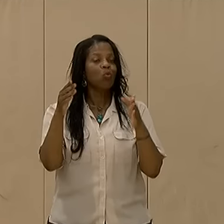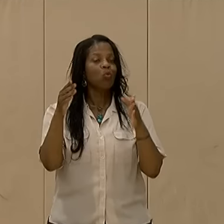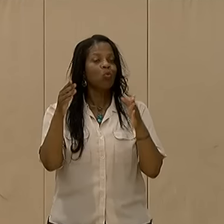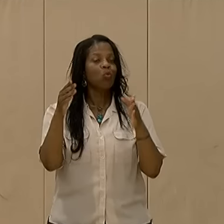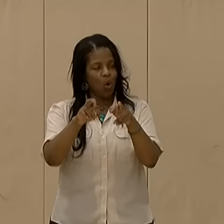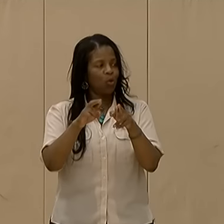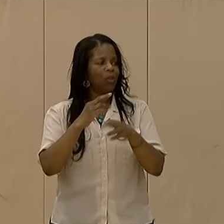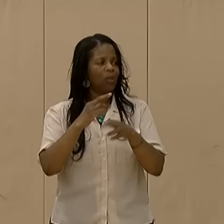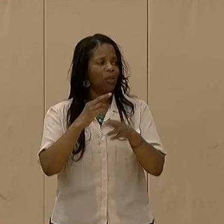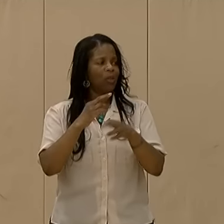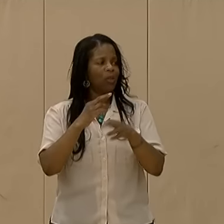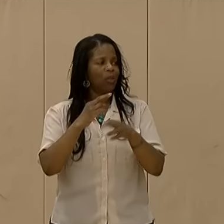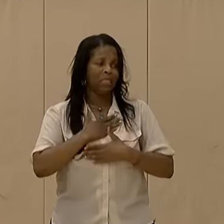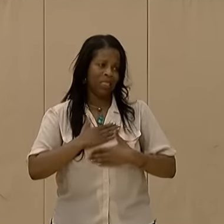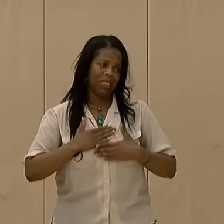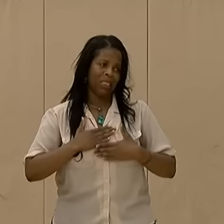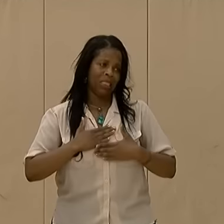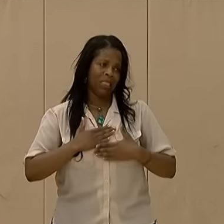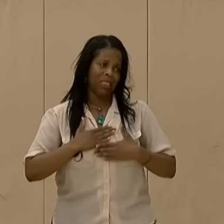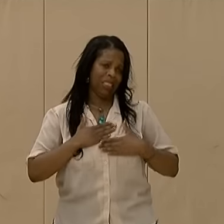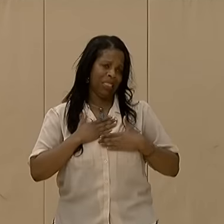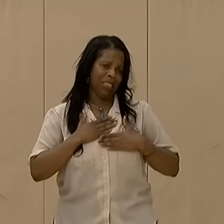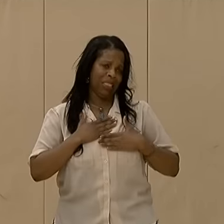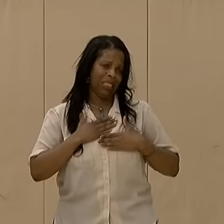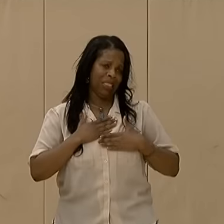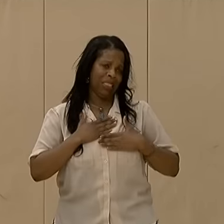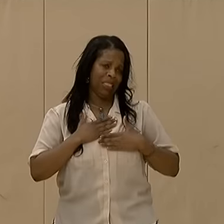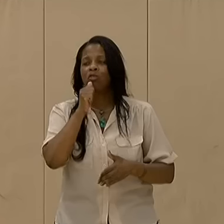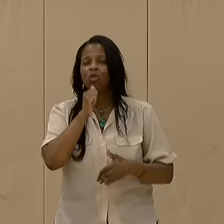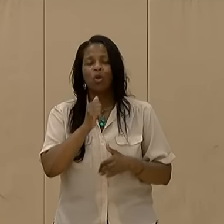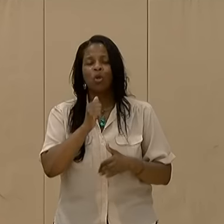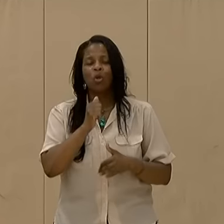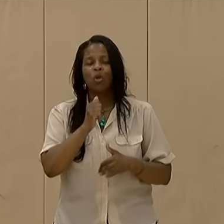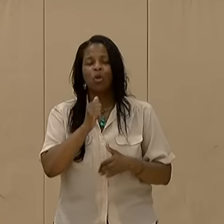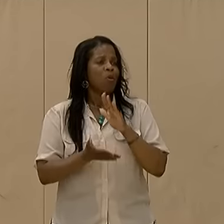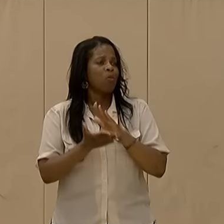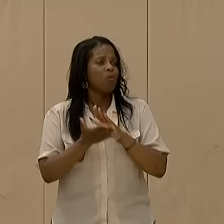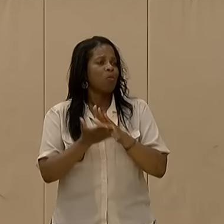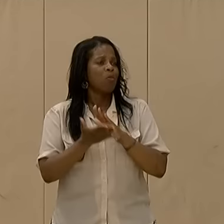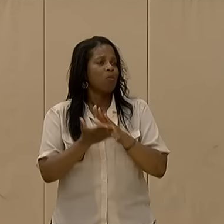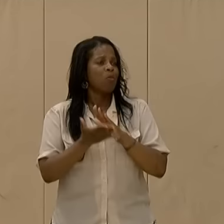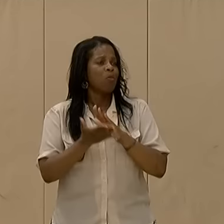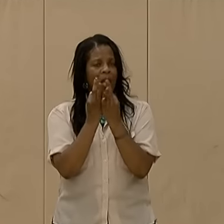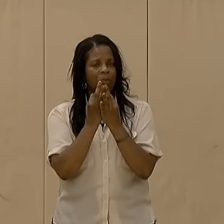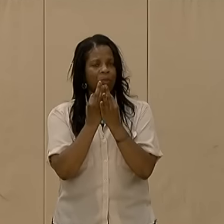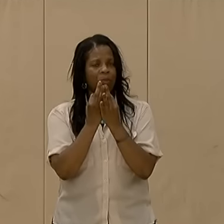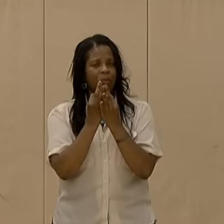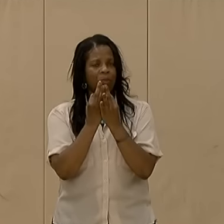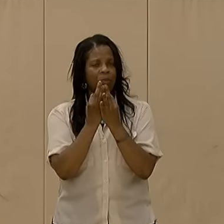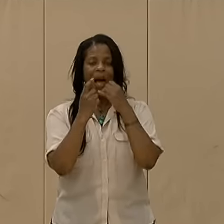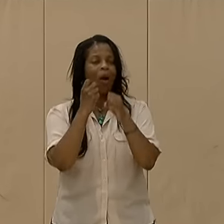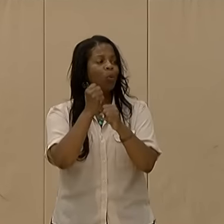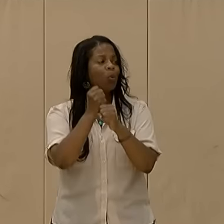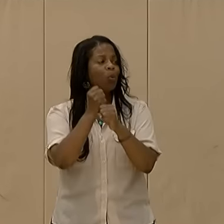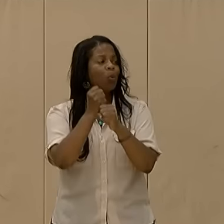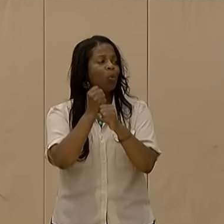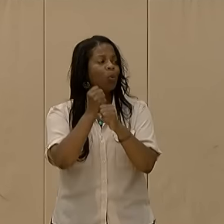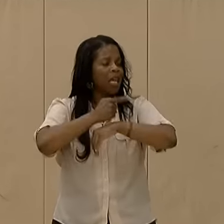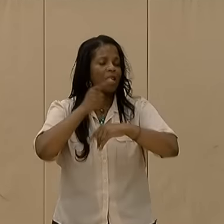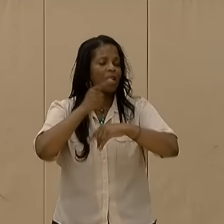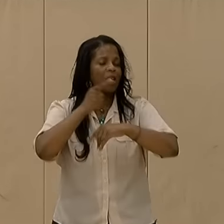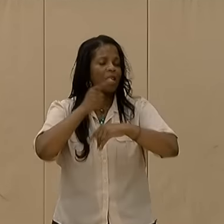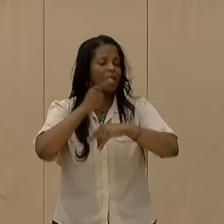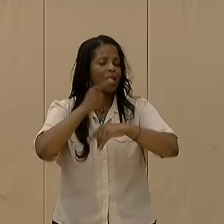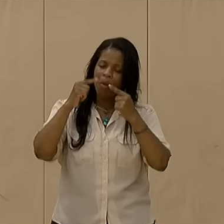Please give those guys a break. They're leaving their families over 12 hours a day to be up here, and